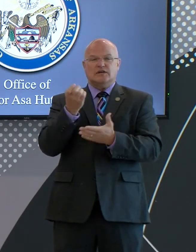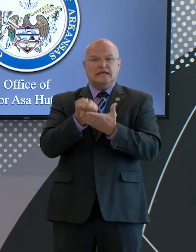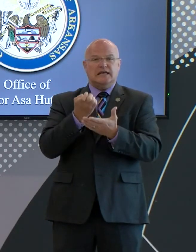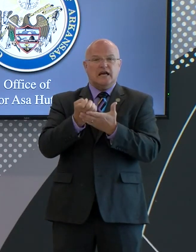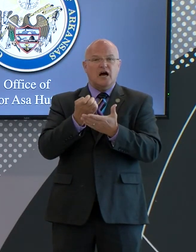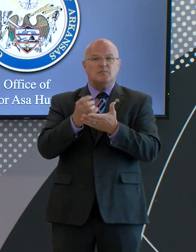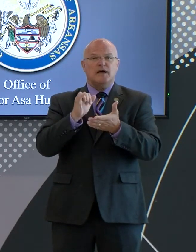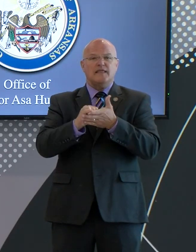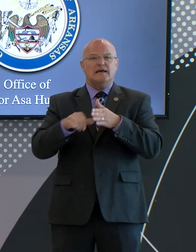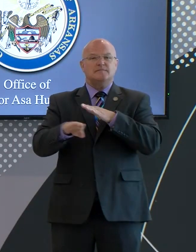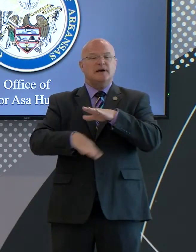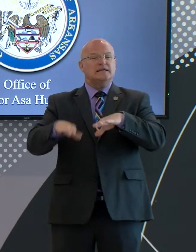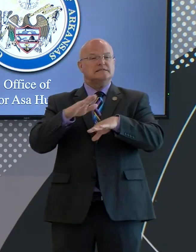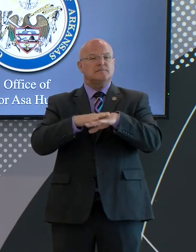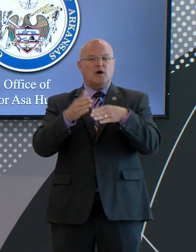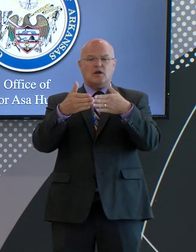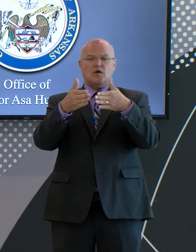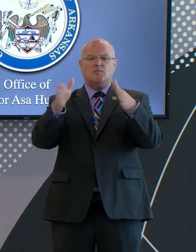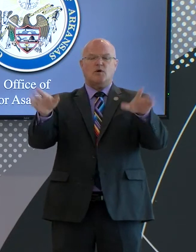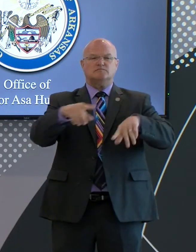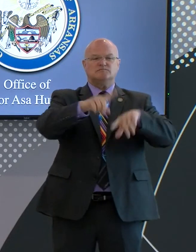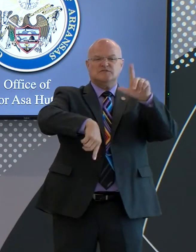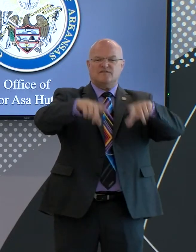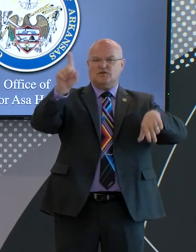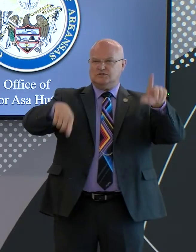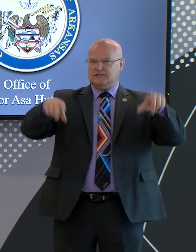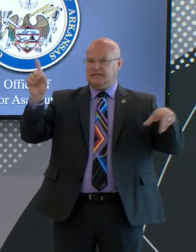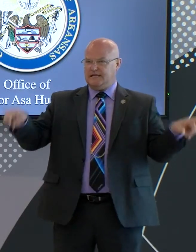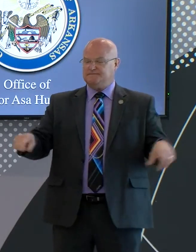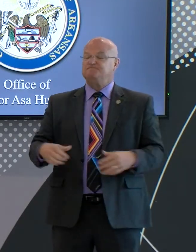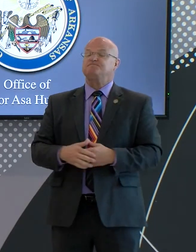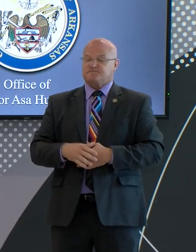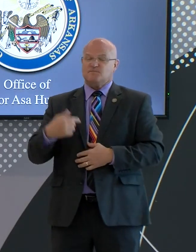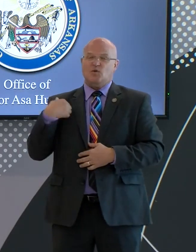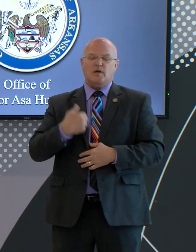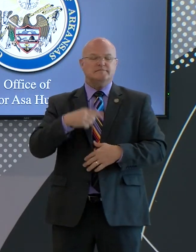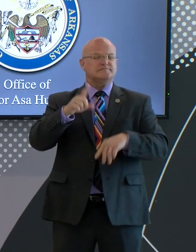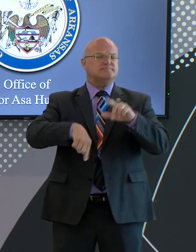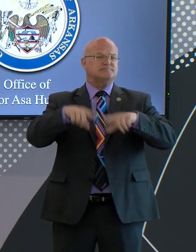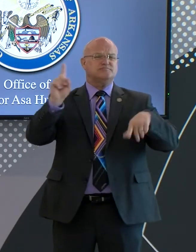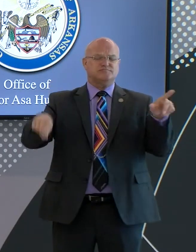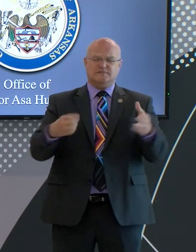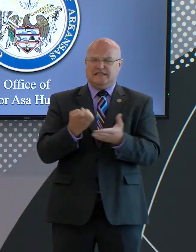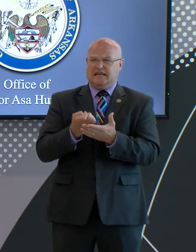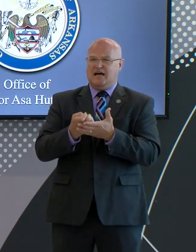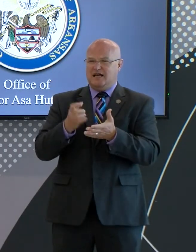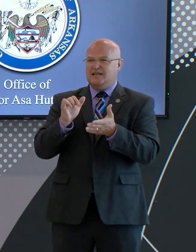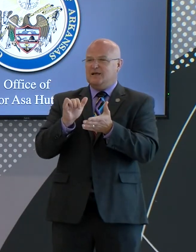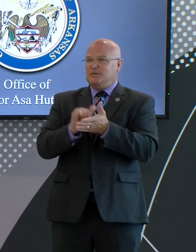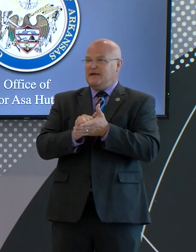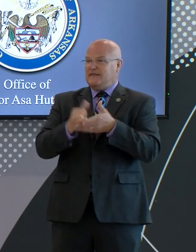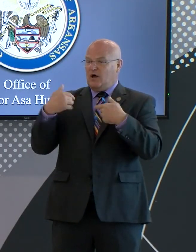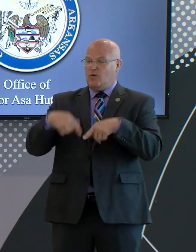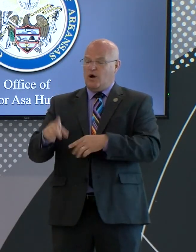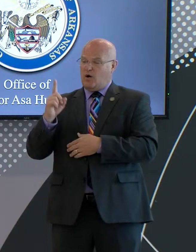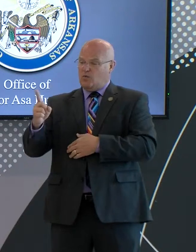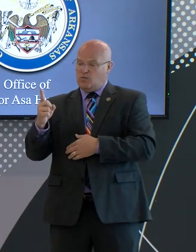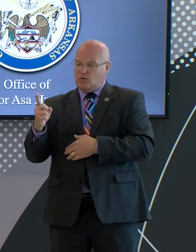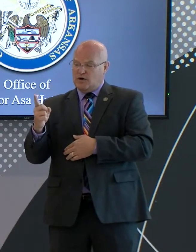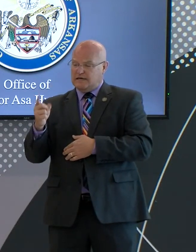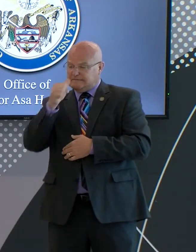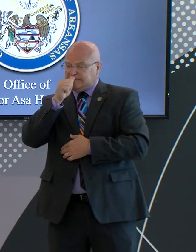is based upon a broad diversity. We have a very diverse economy that while one